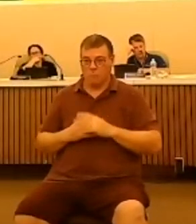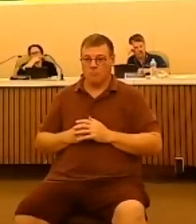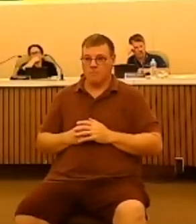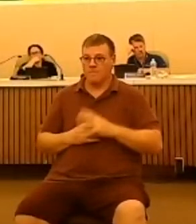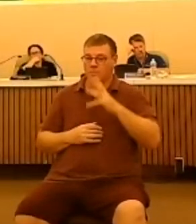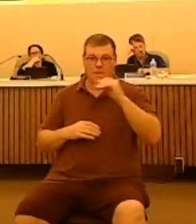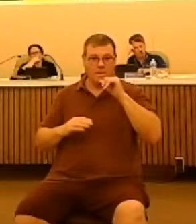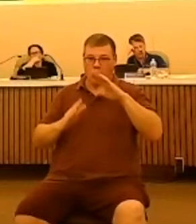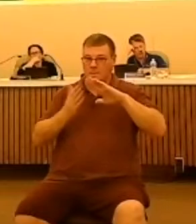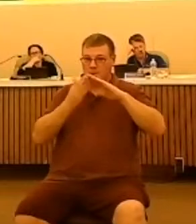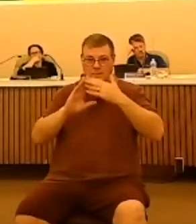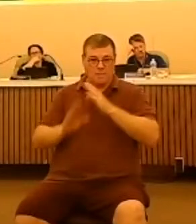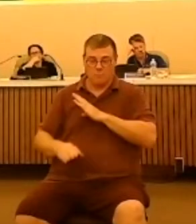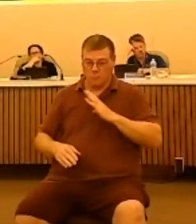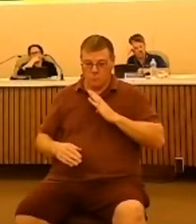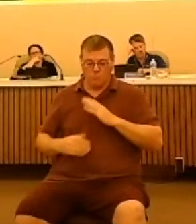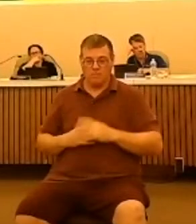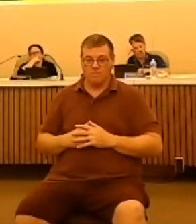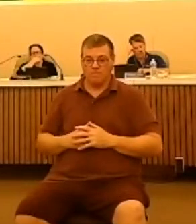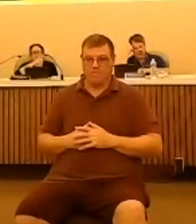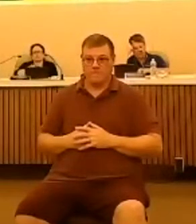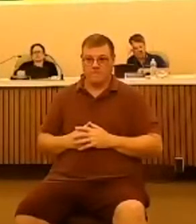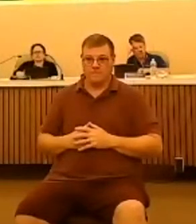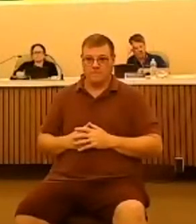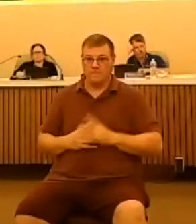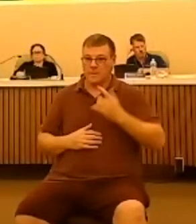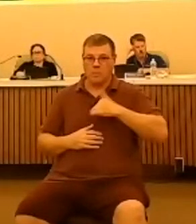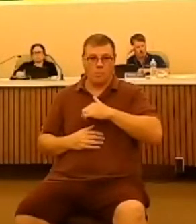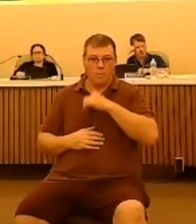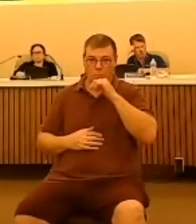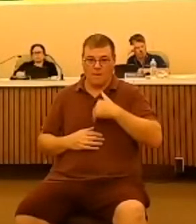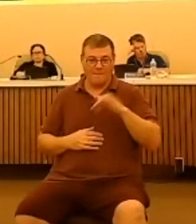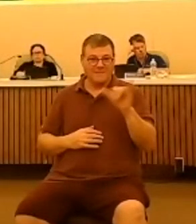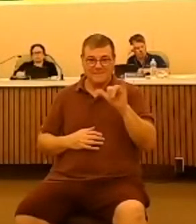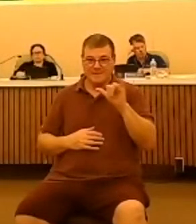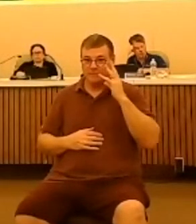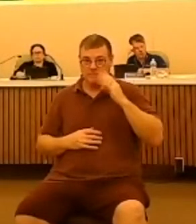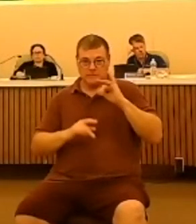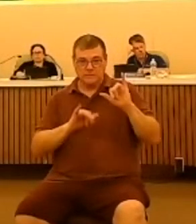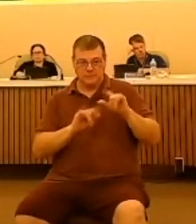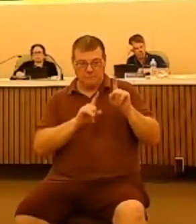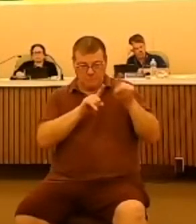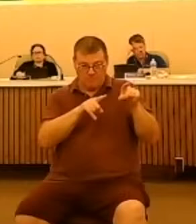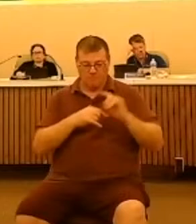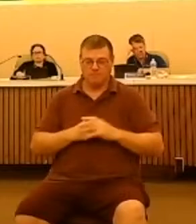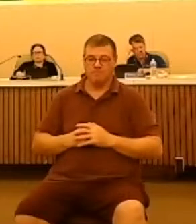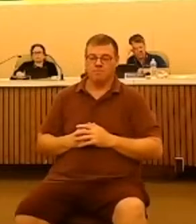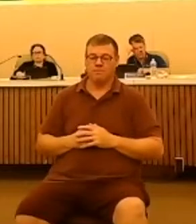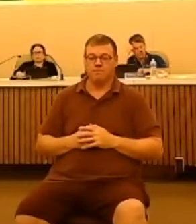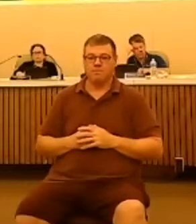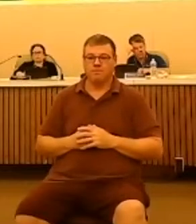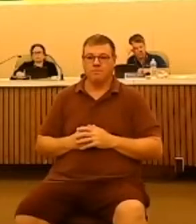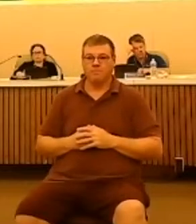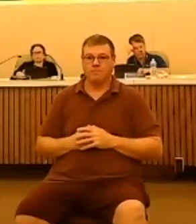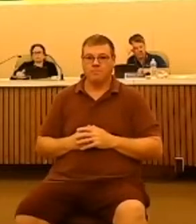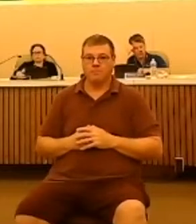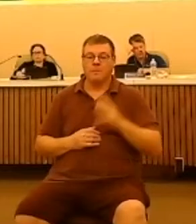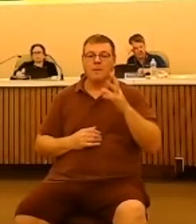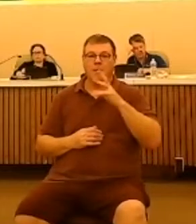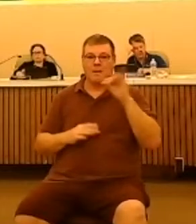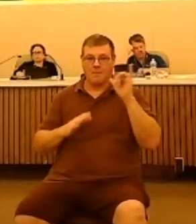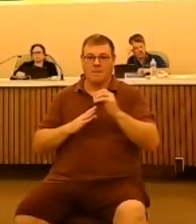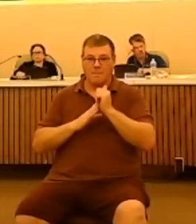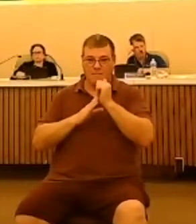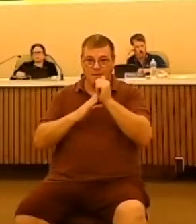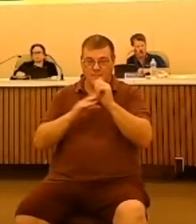the town board. We don't have the same experience that they do. And that's led by